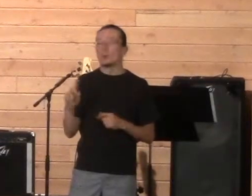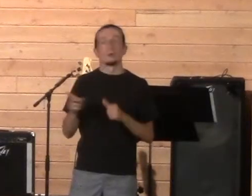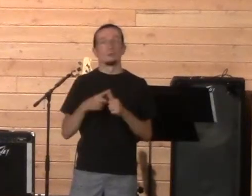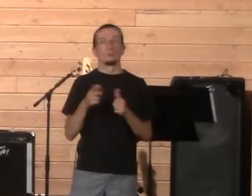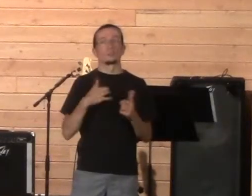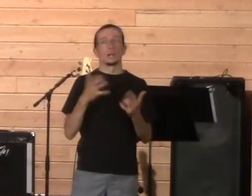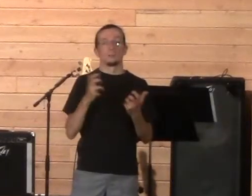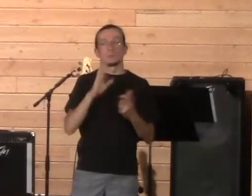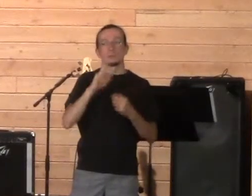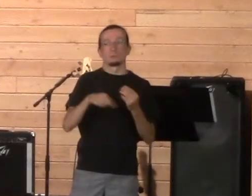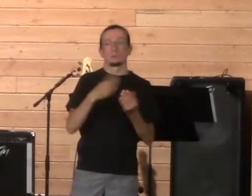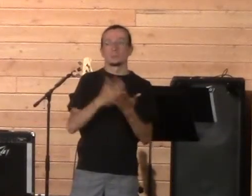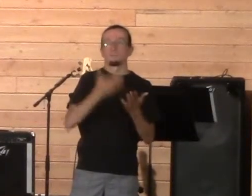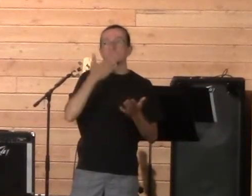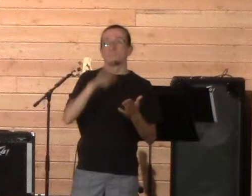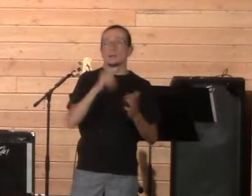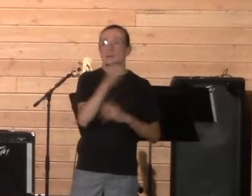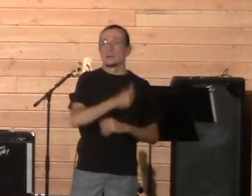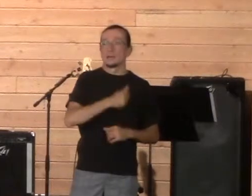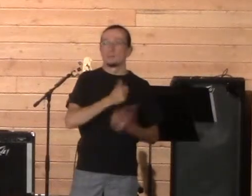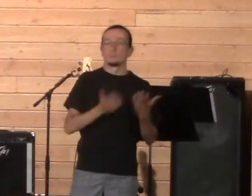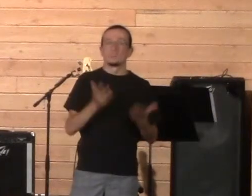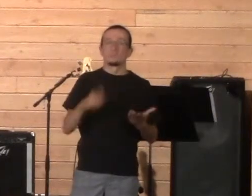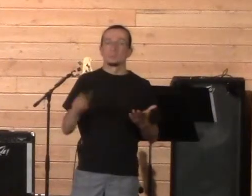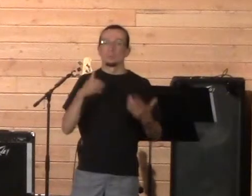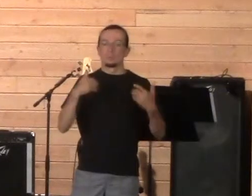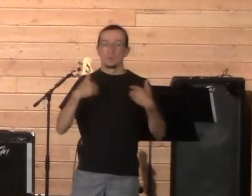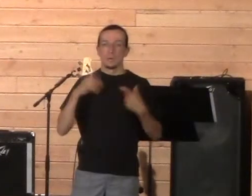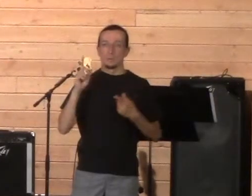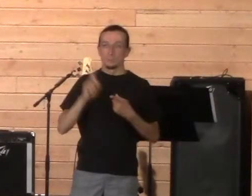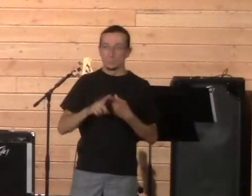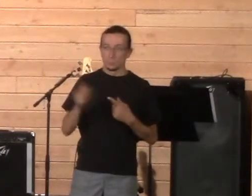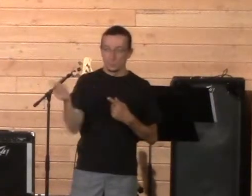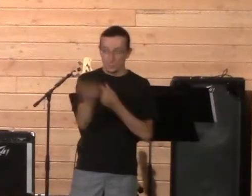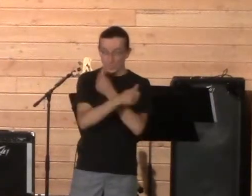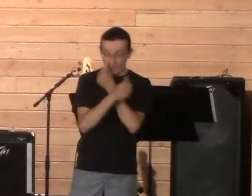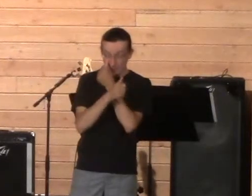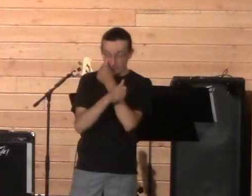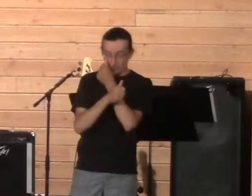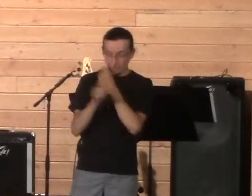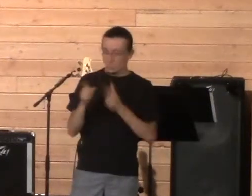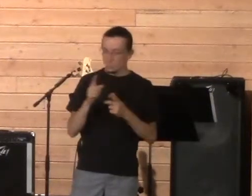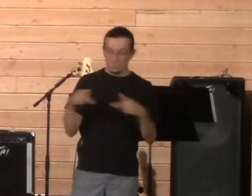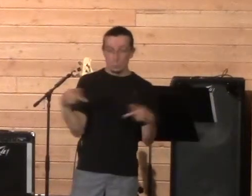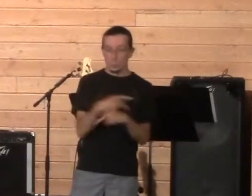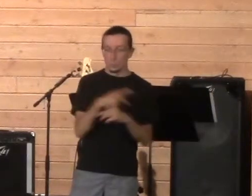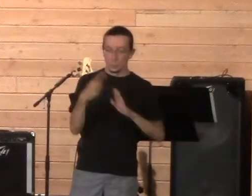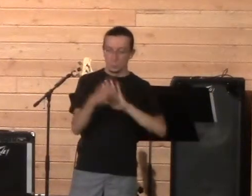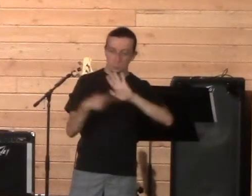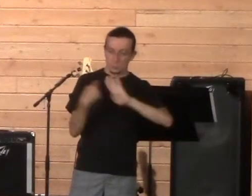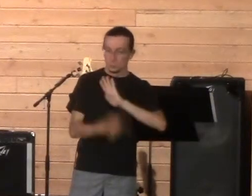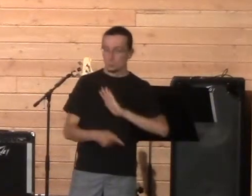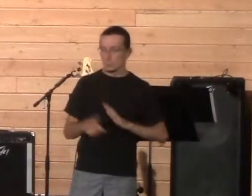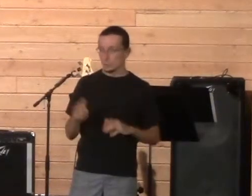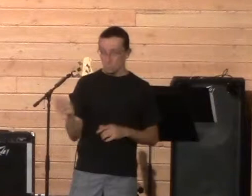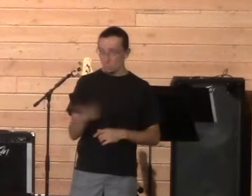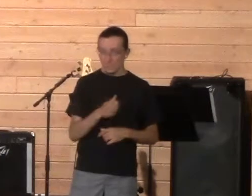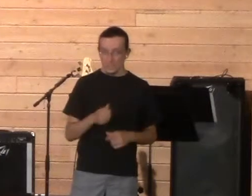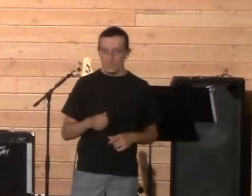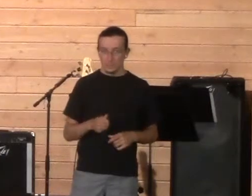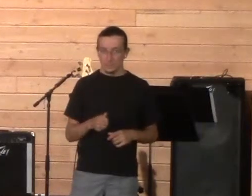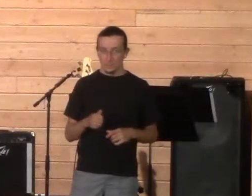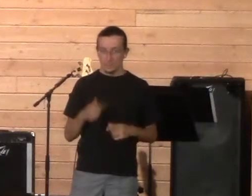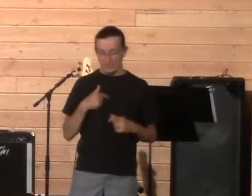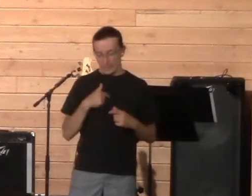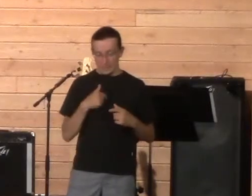have toward yourself, where you would be your hardest and harshest critic, where you don't